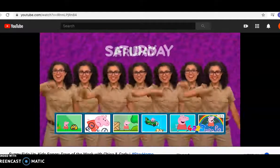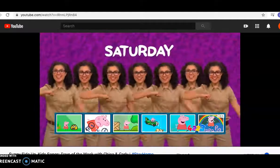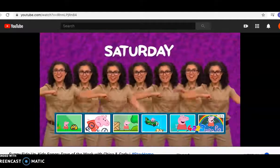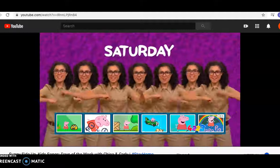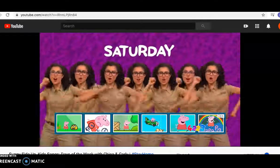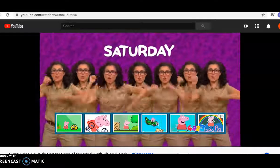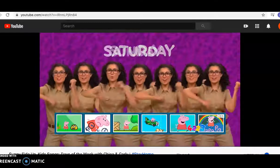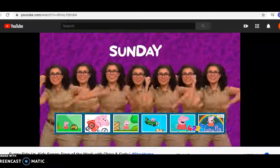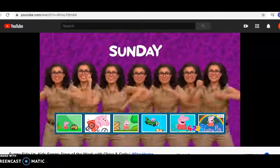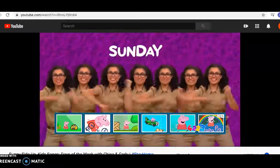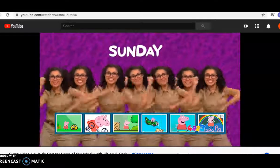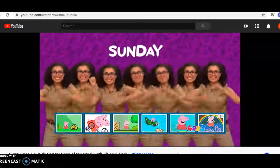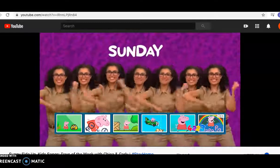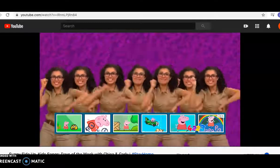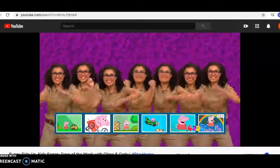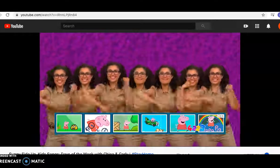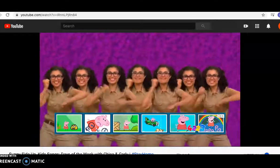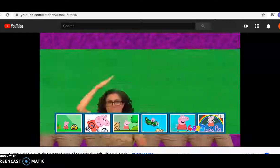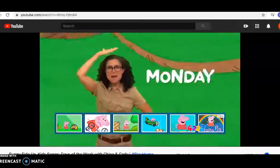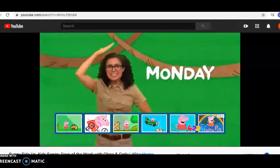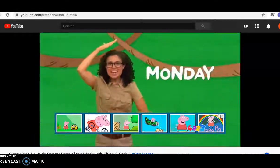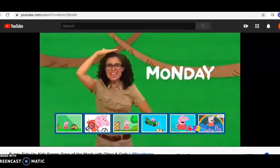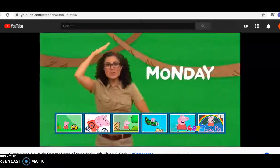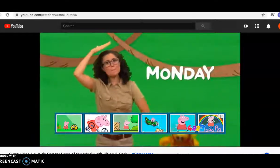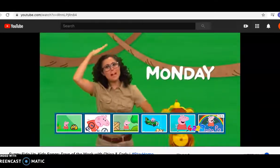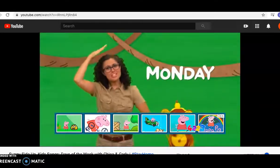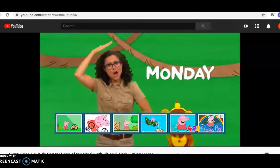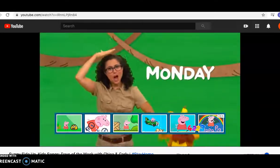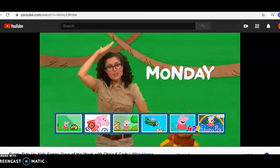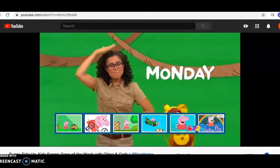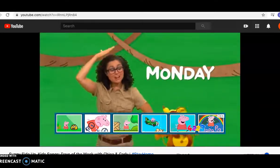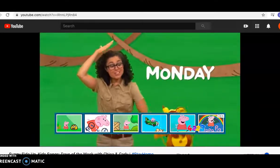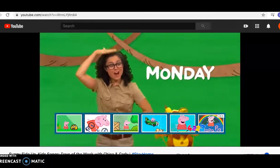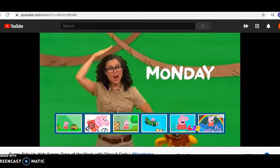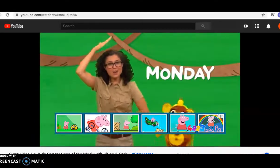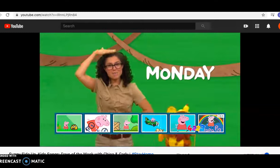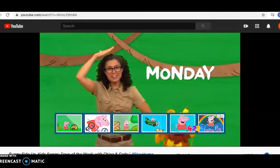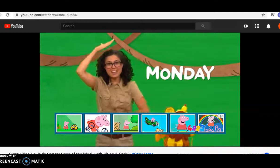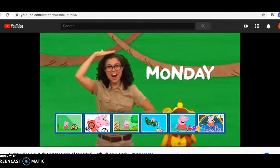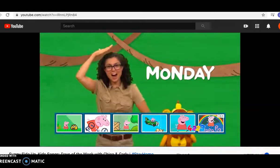Days of the week. Monday, get your monkey on, your monkey on, your monkey on.